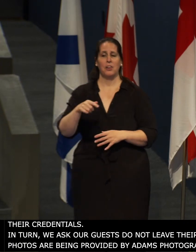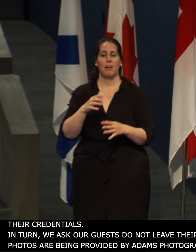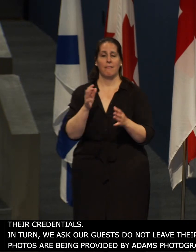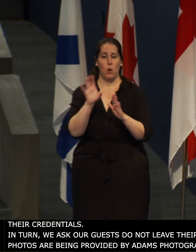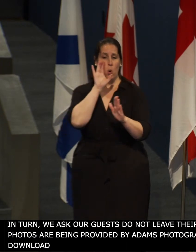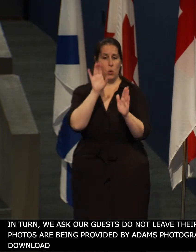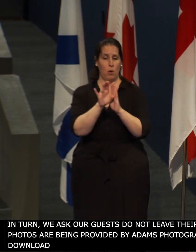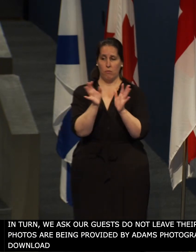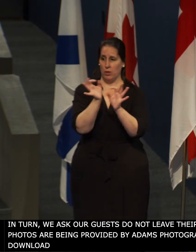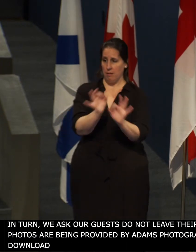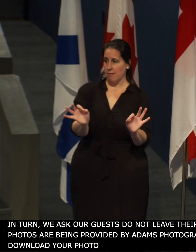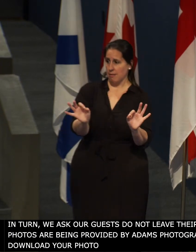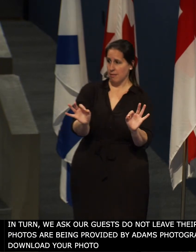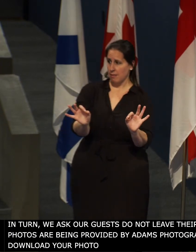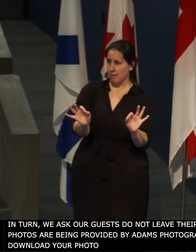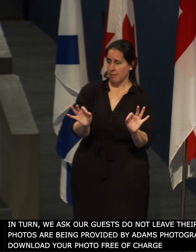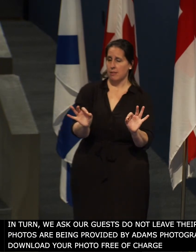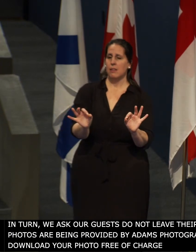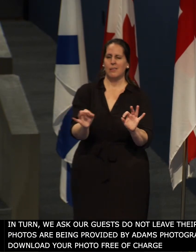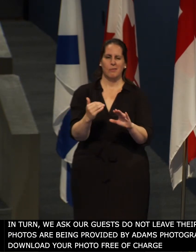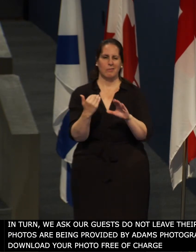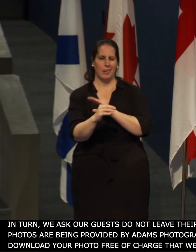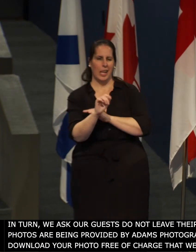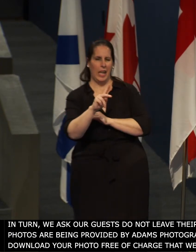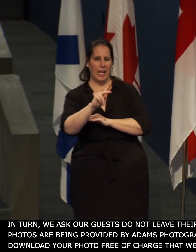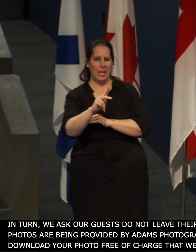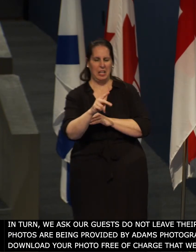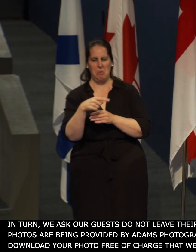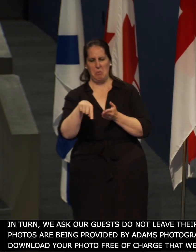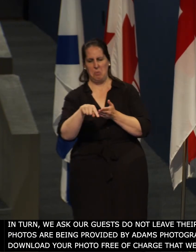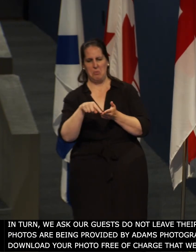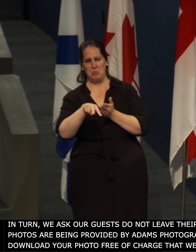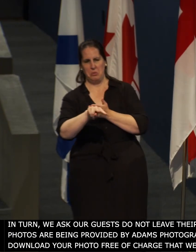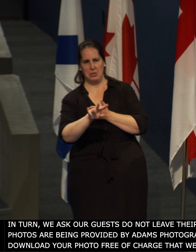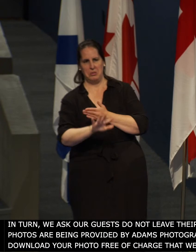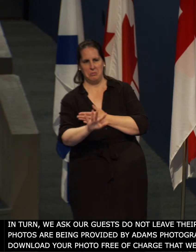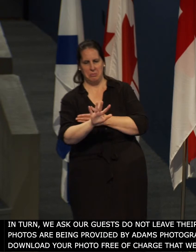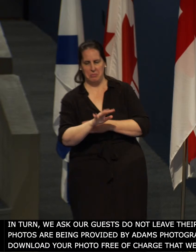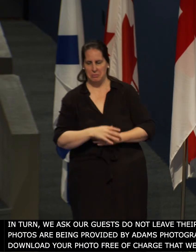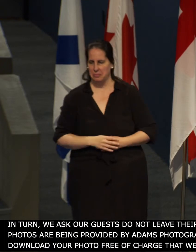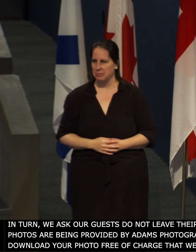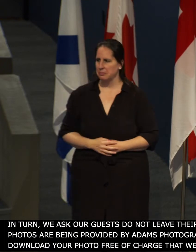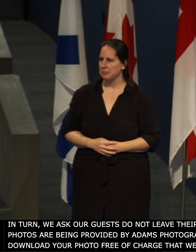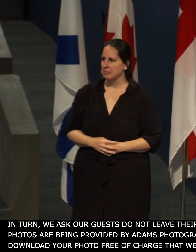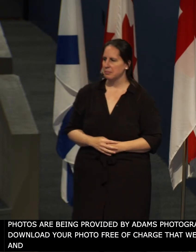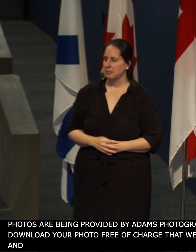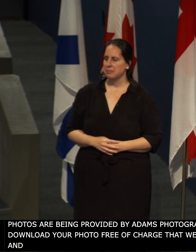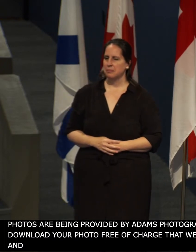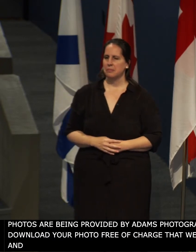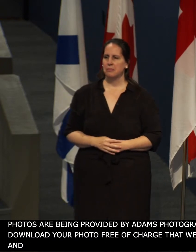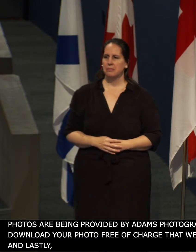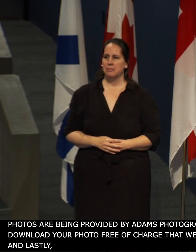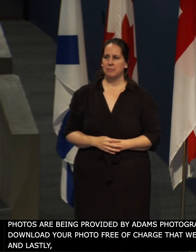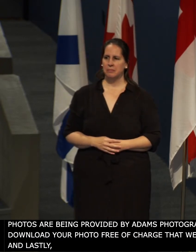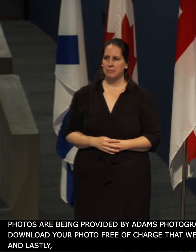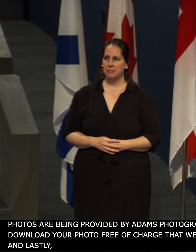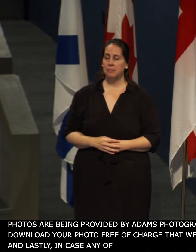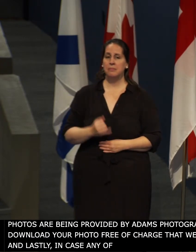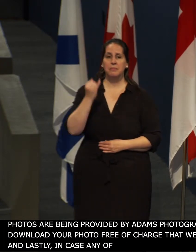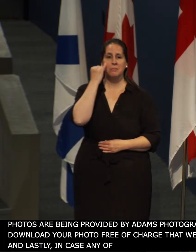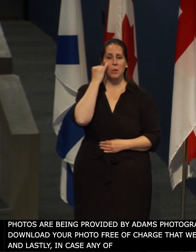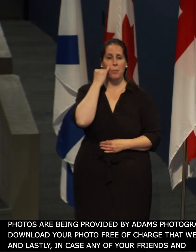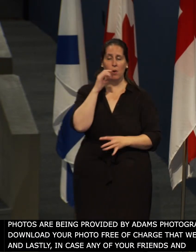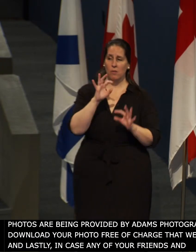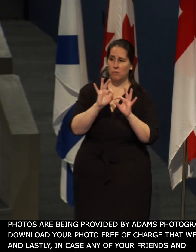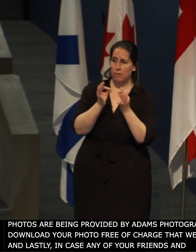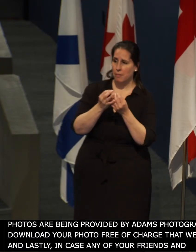of charge that we will email you within a week or two of the ceremony. And lastly, in case any of your friends and family are not able to be